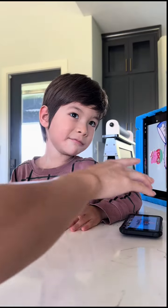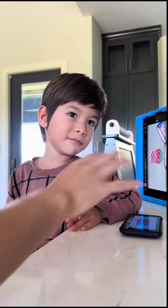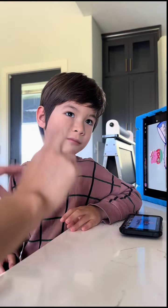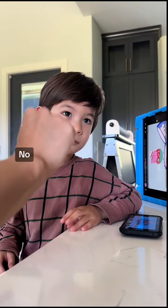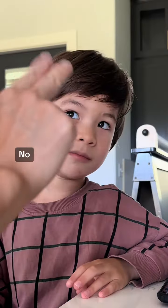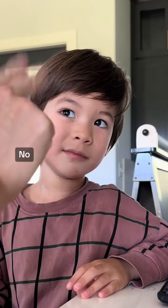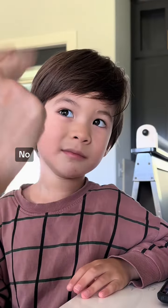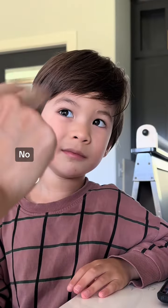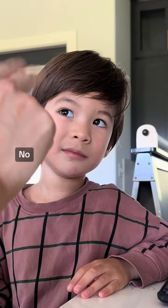that? No.